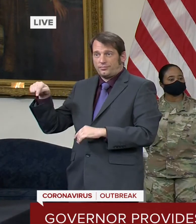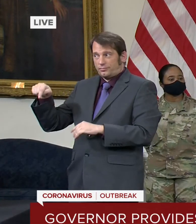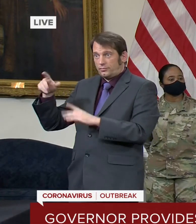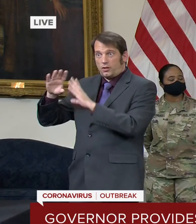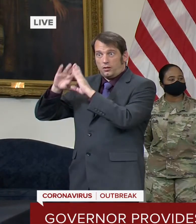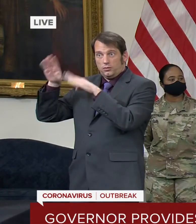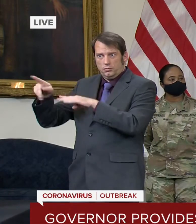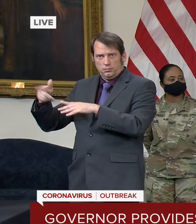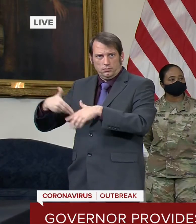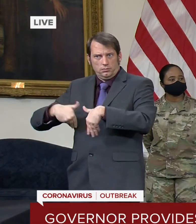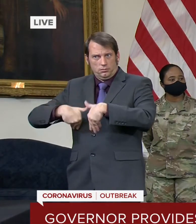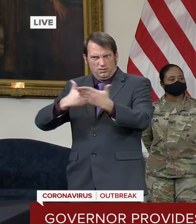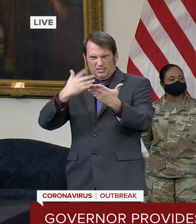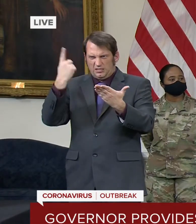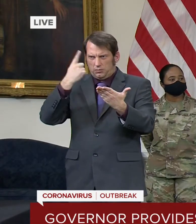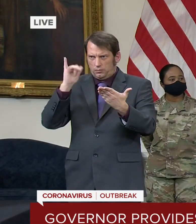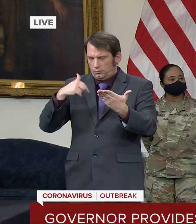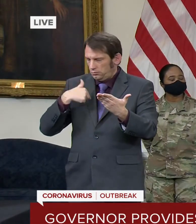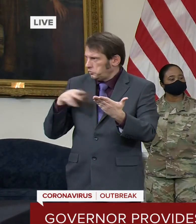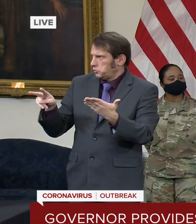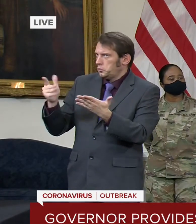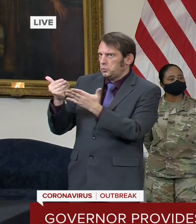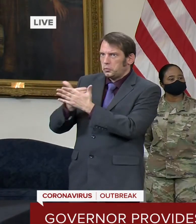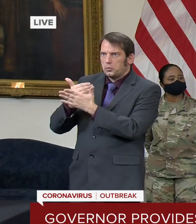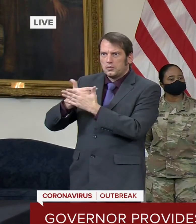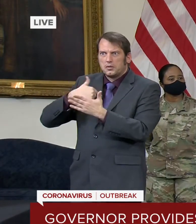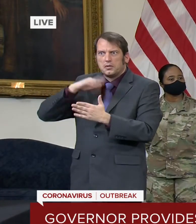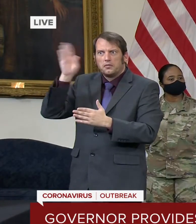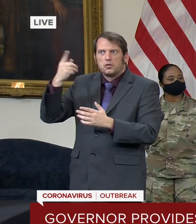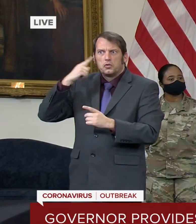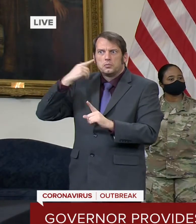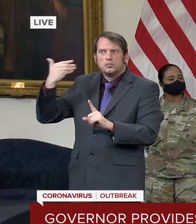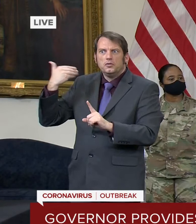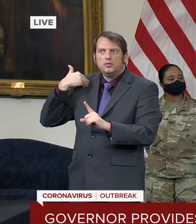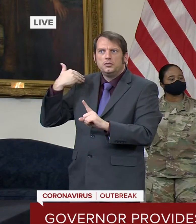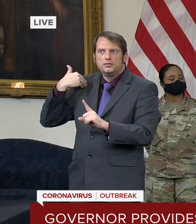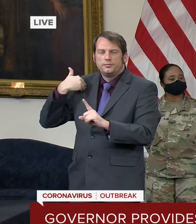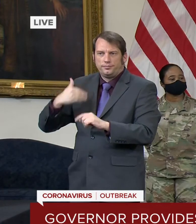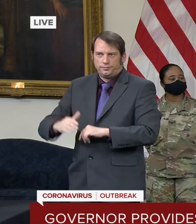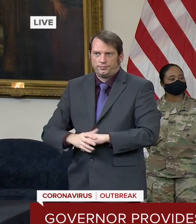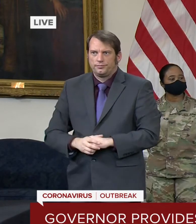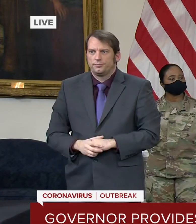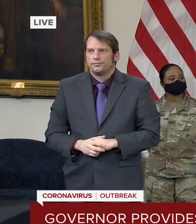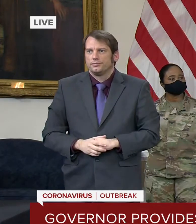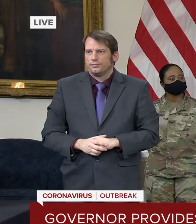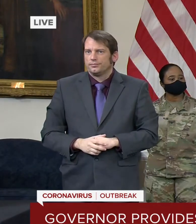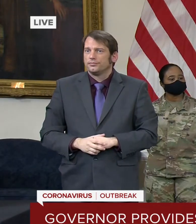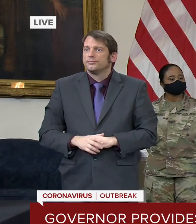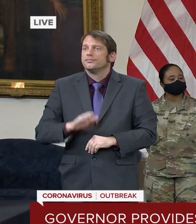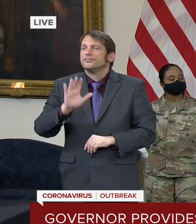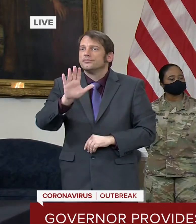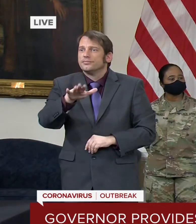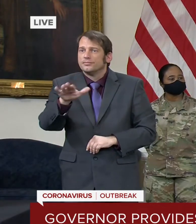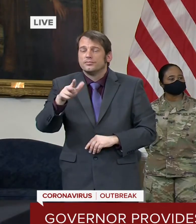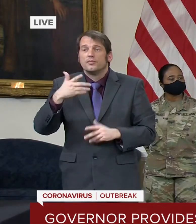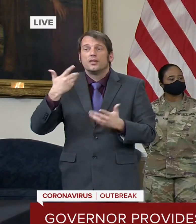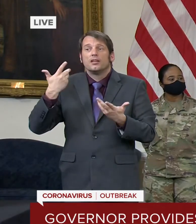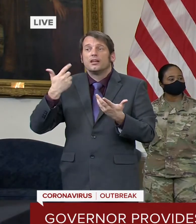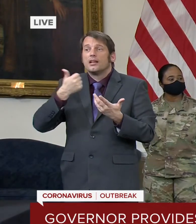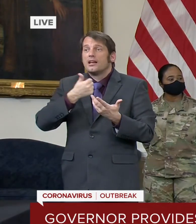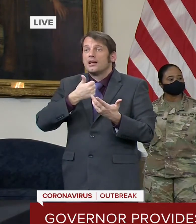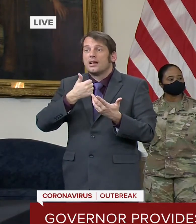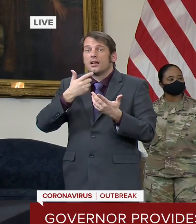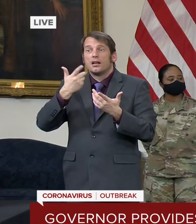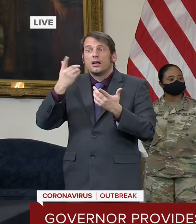the details of yet, but I can just assure you that any attempts at distractions